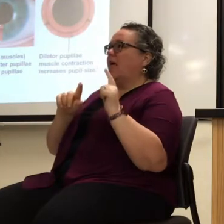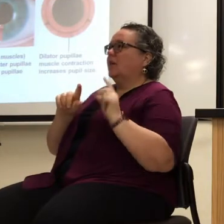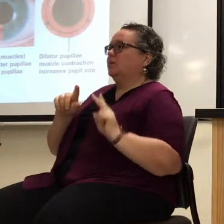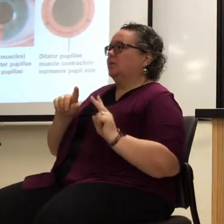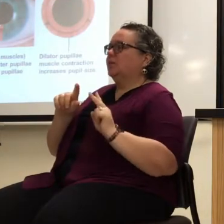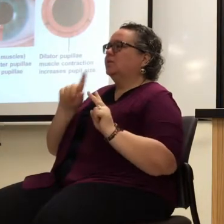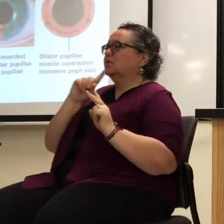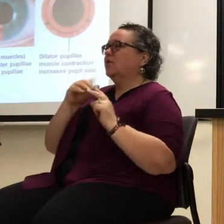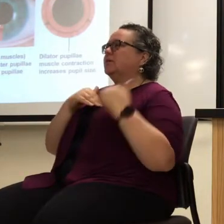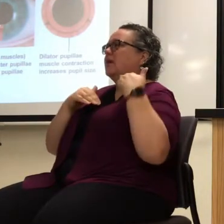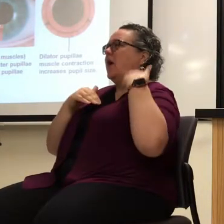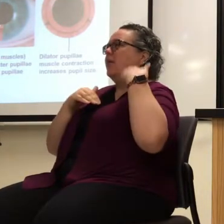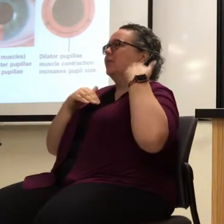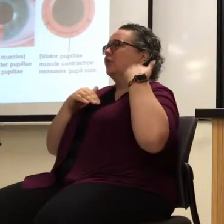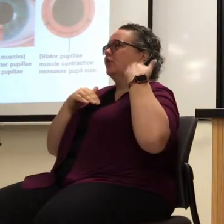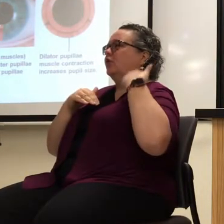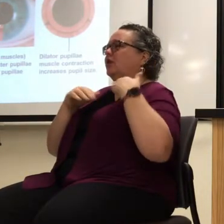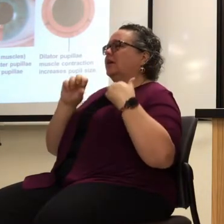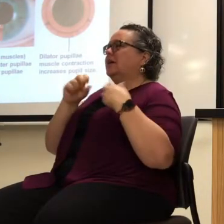thoracic spinal nerves.